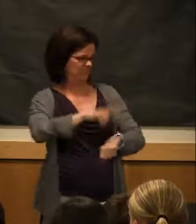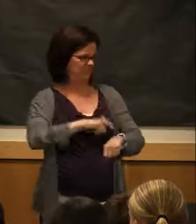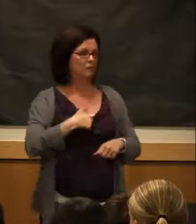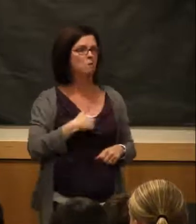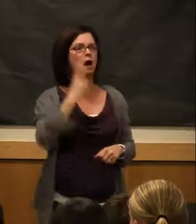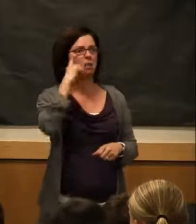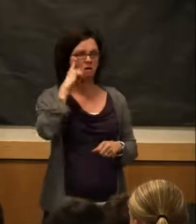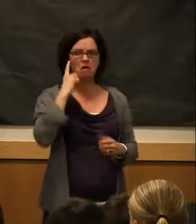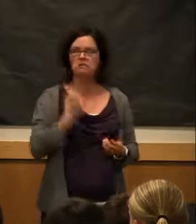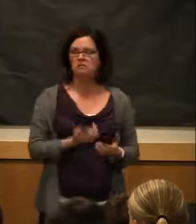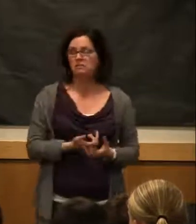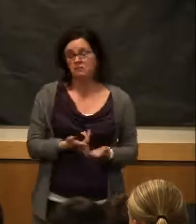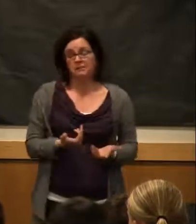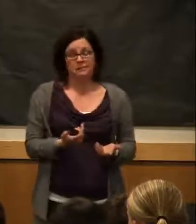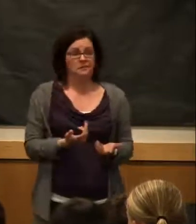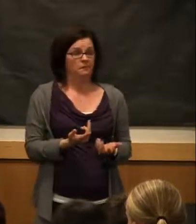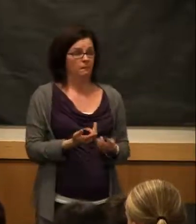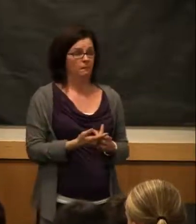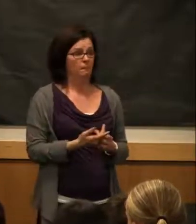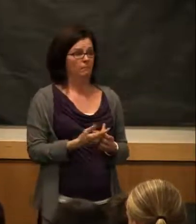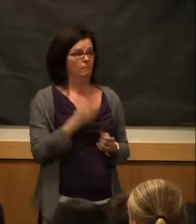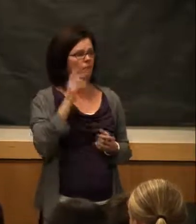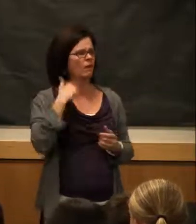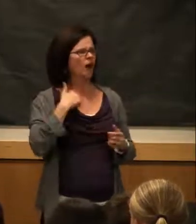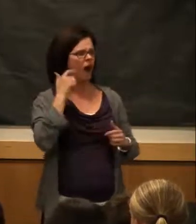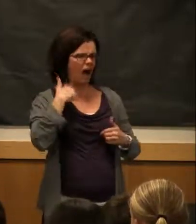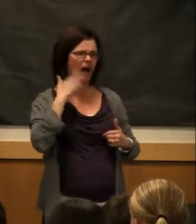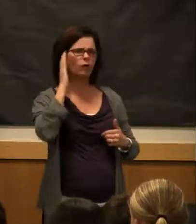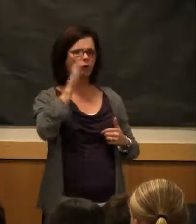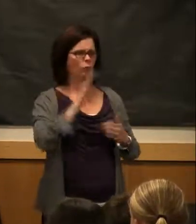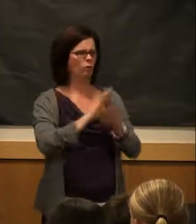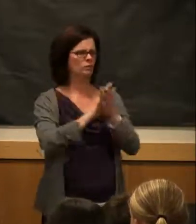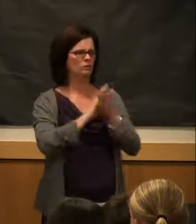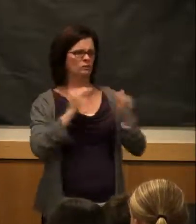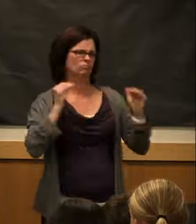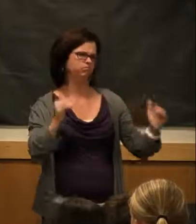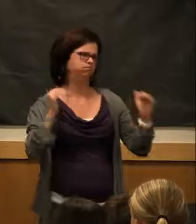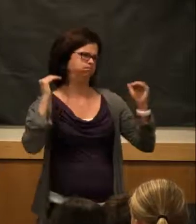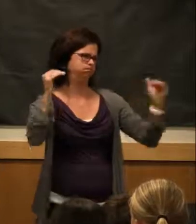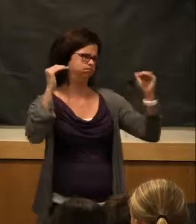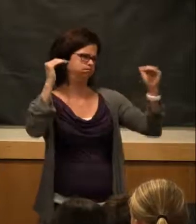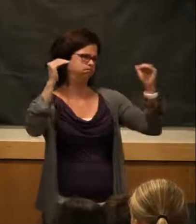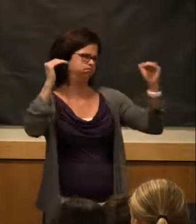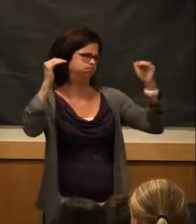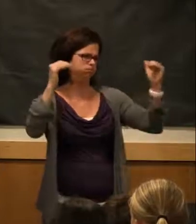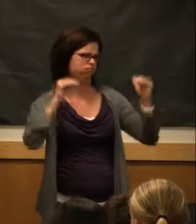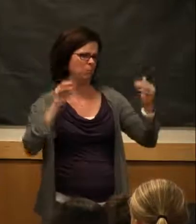I was going to go up the corporate chain at the grocery store.